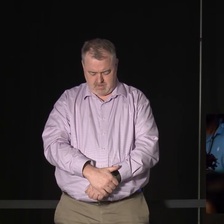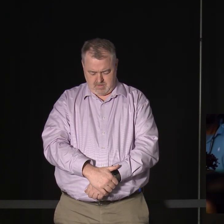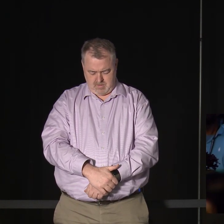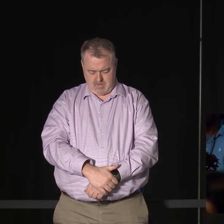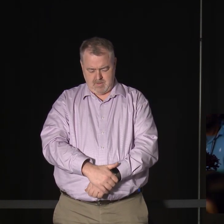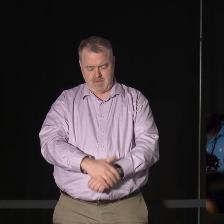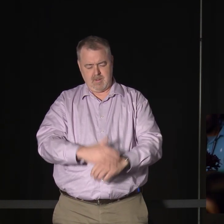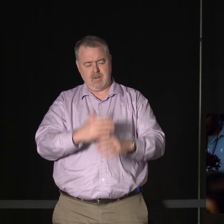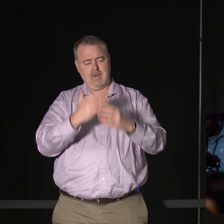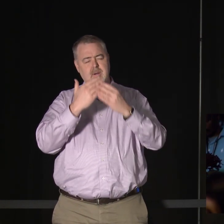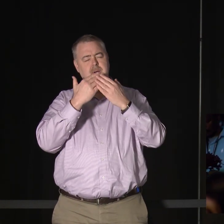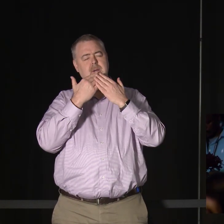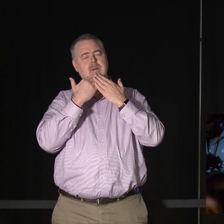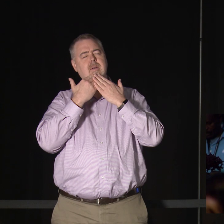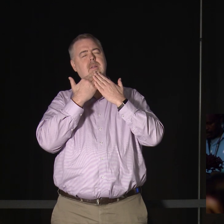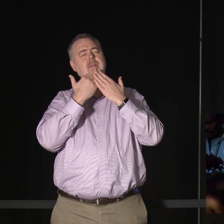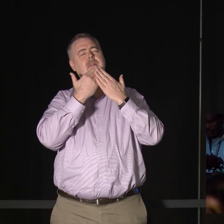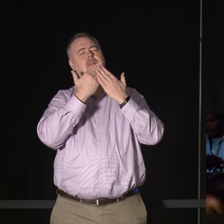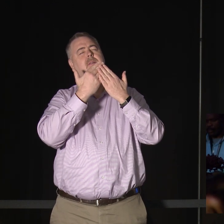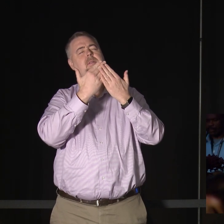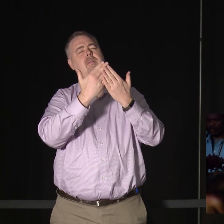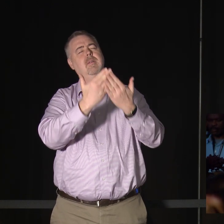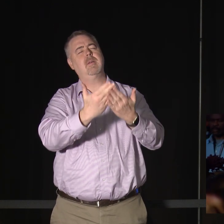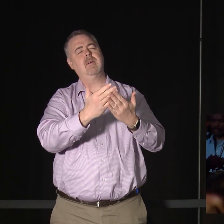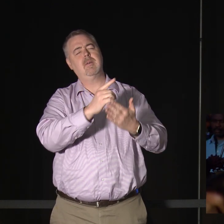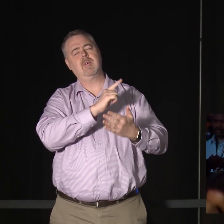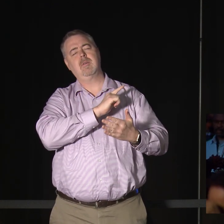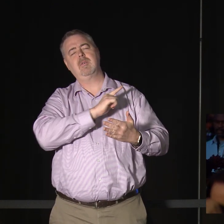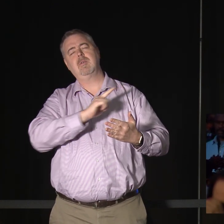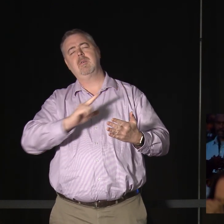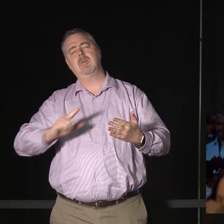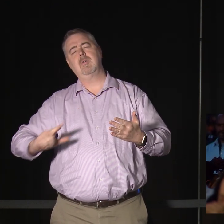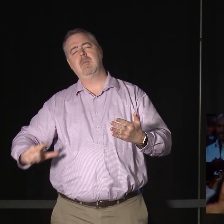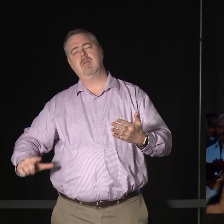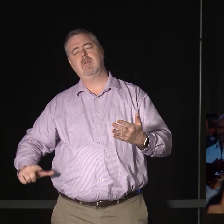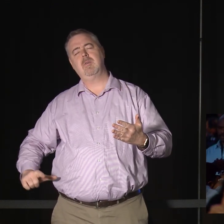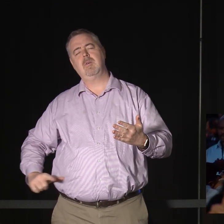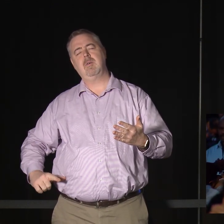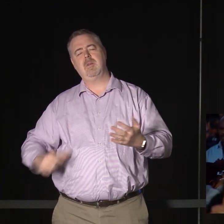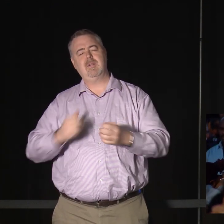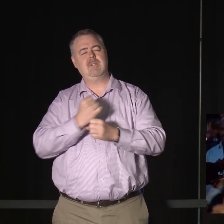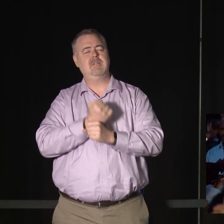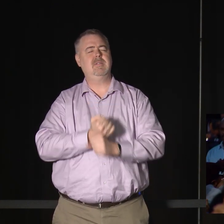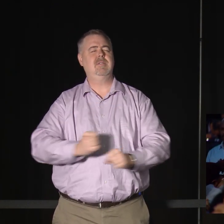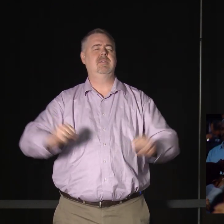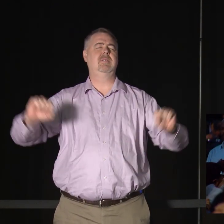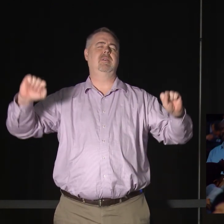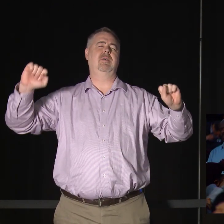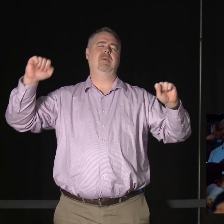Thank you, Lord, for saving my soul.